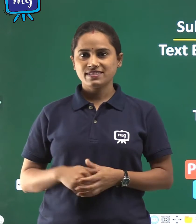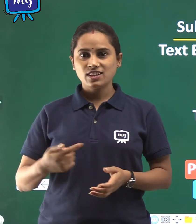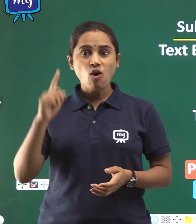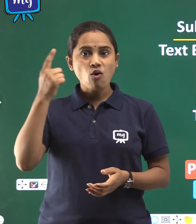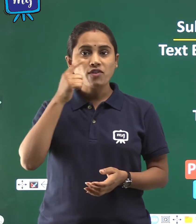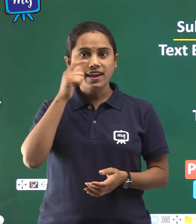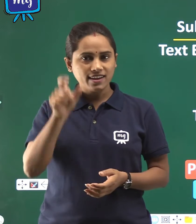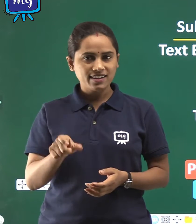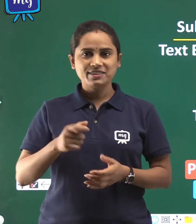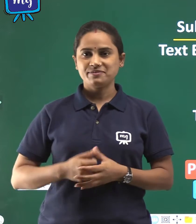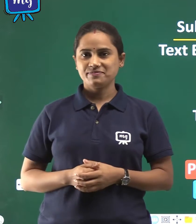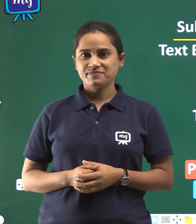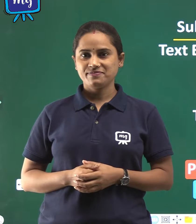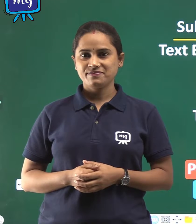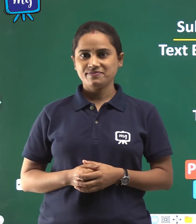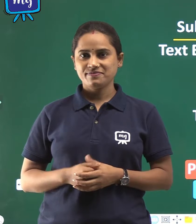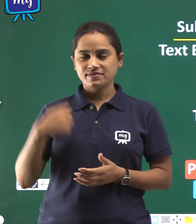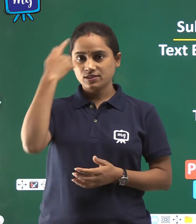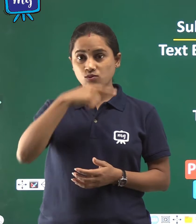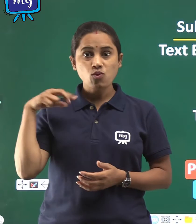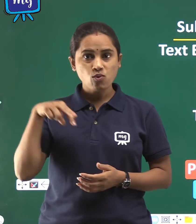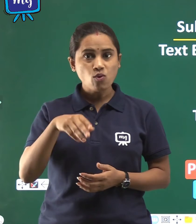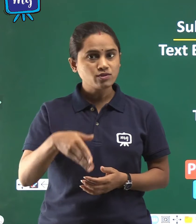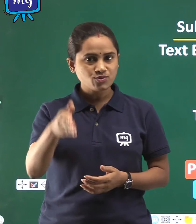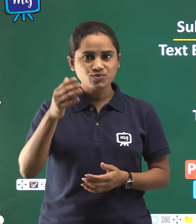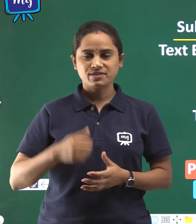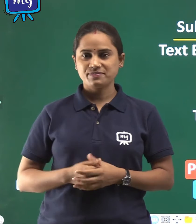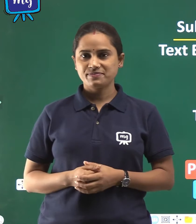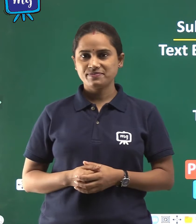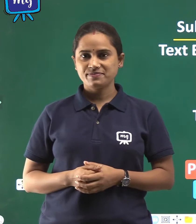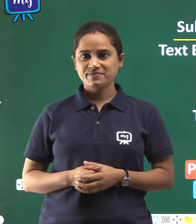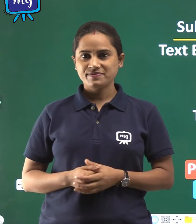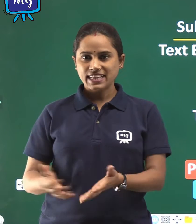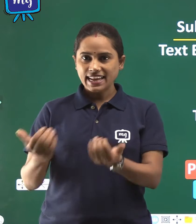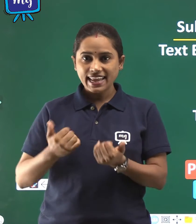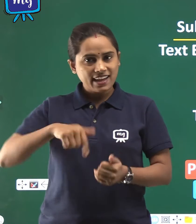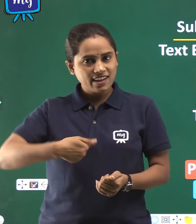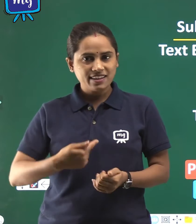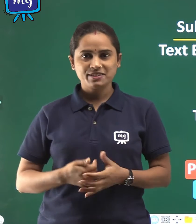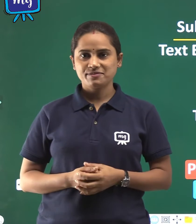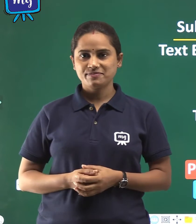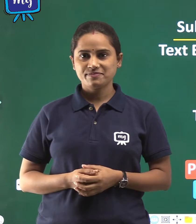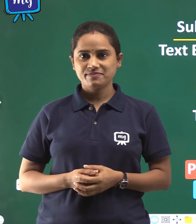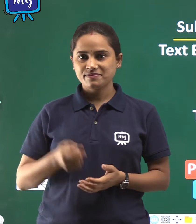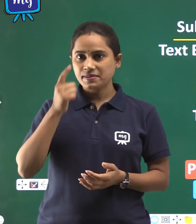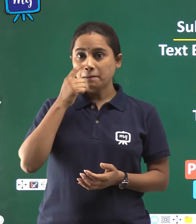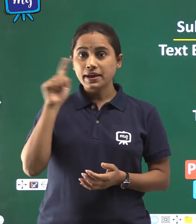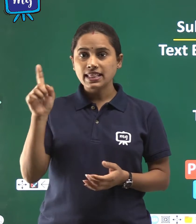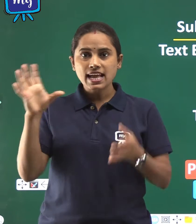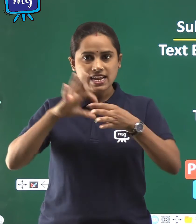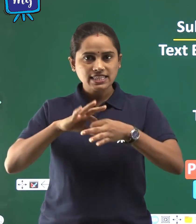of a girl who goes to take her